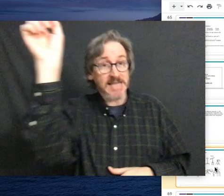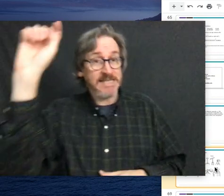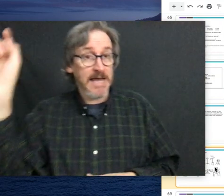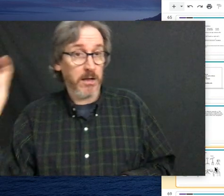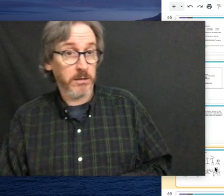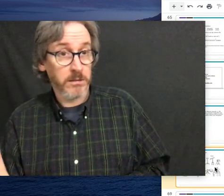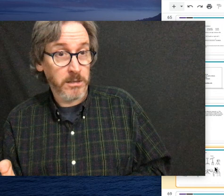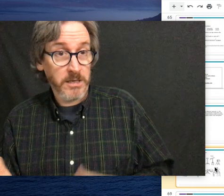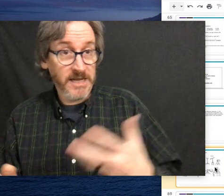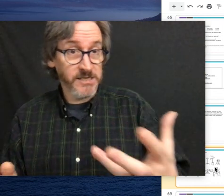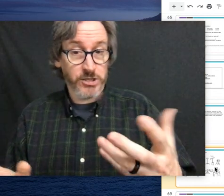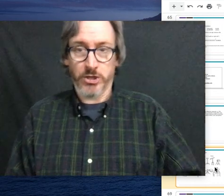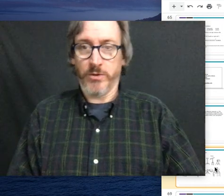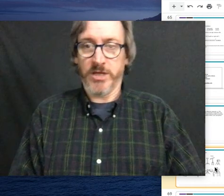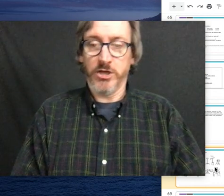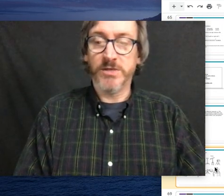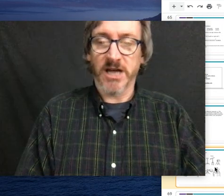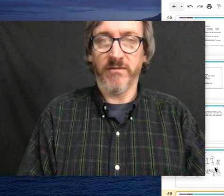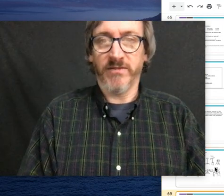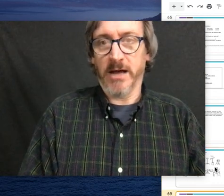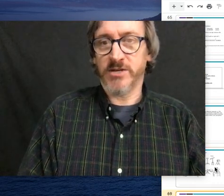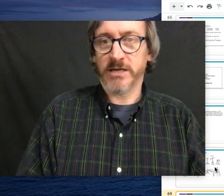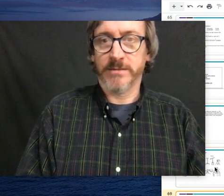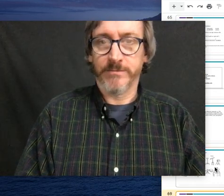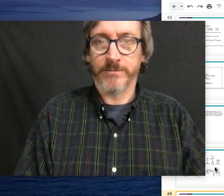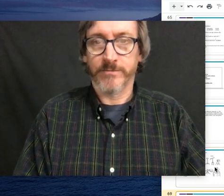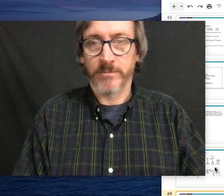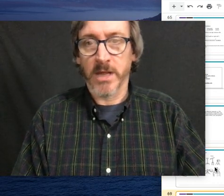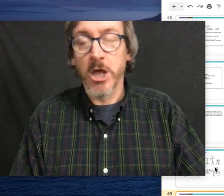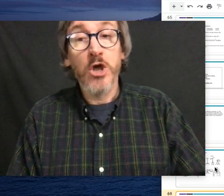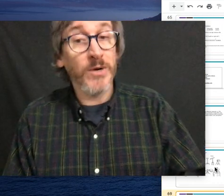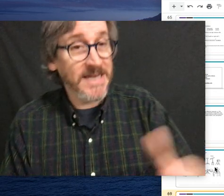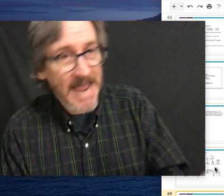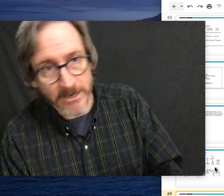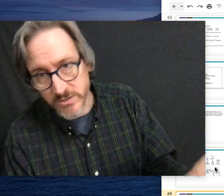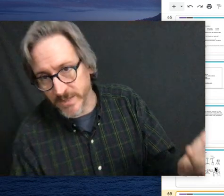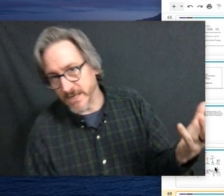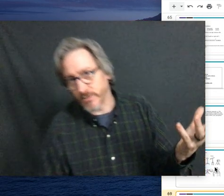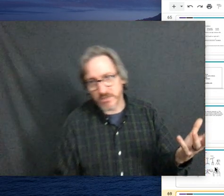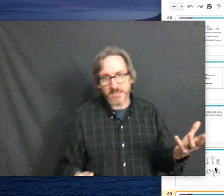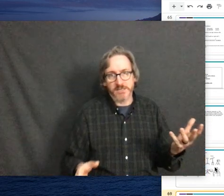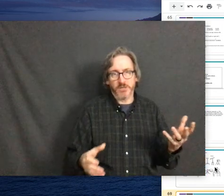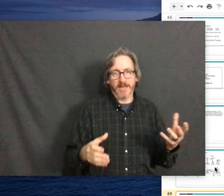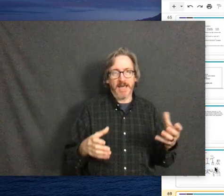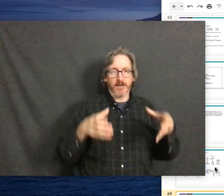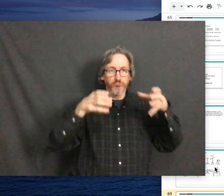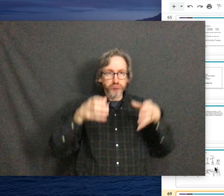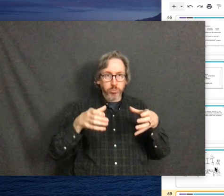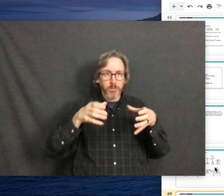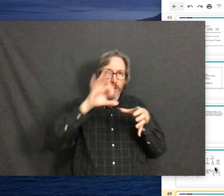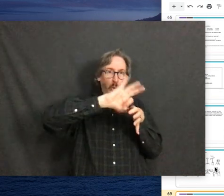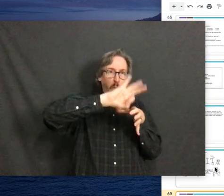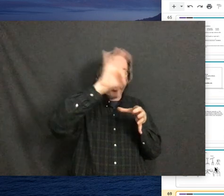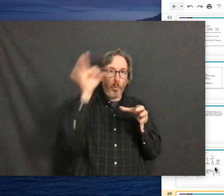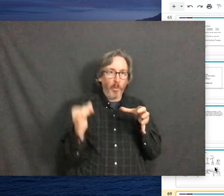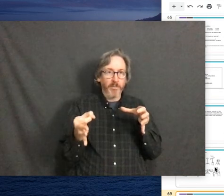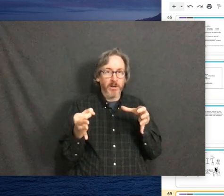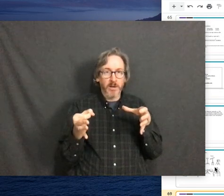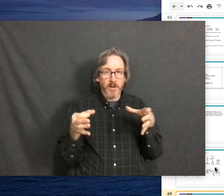so the ICL is to show the use of the object. We did handles and we did purses. So again,